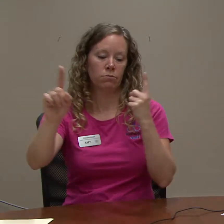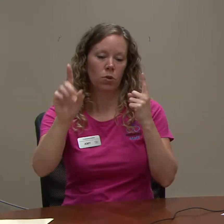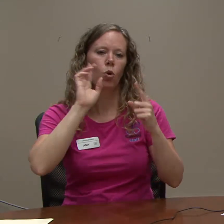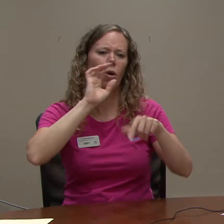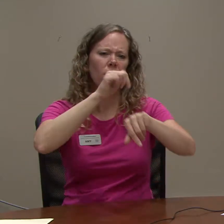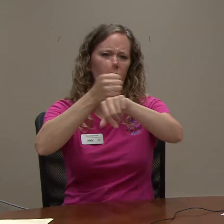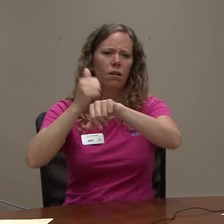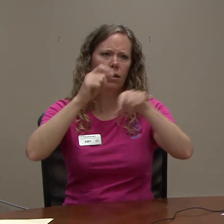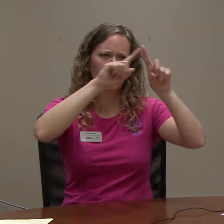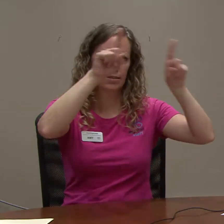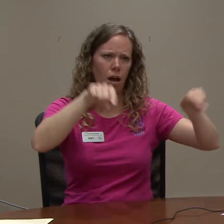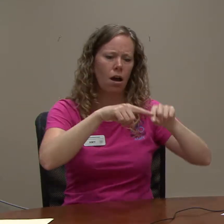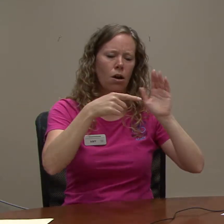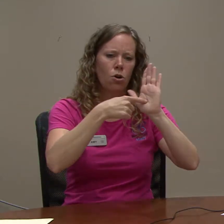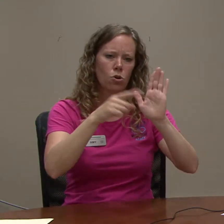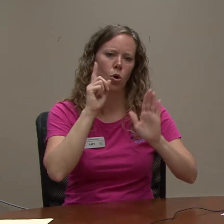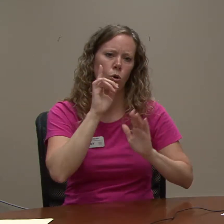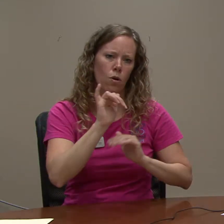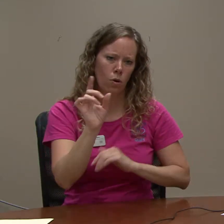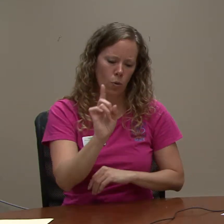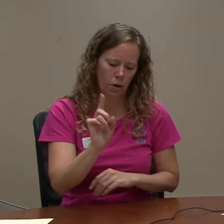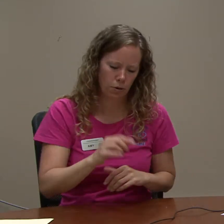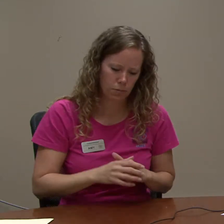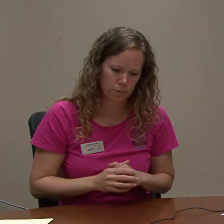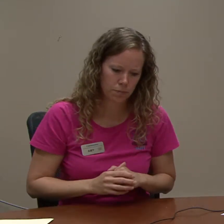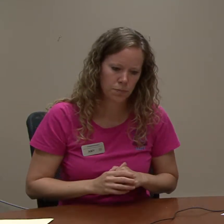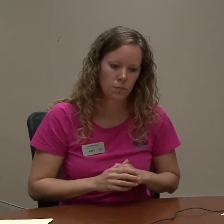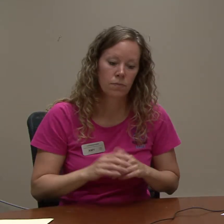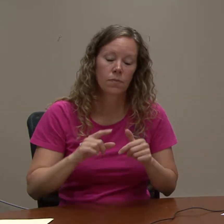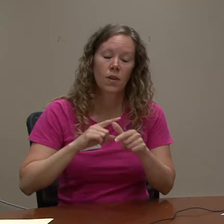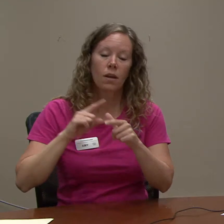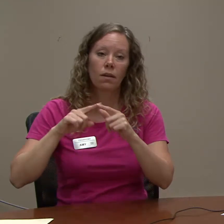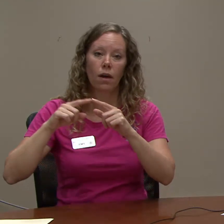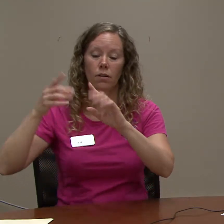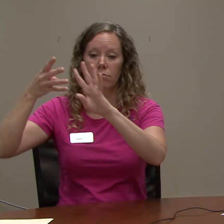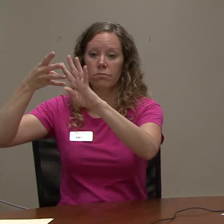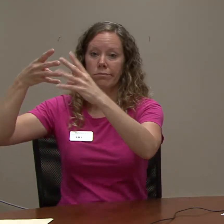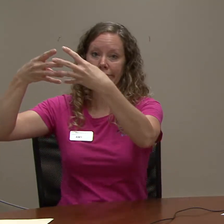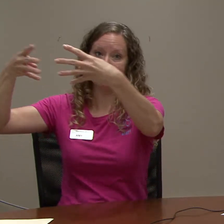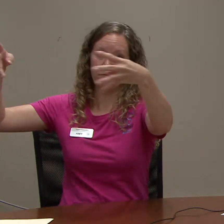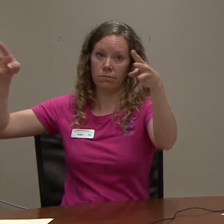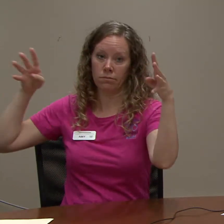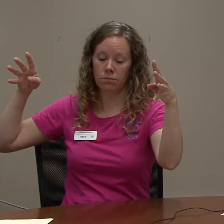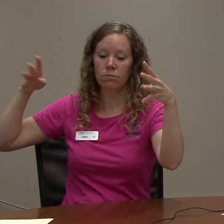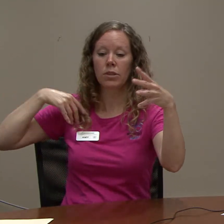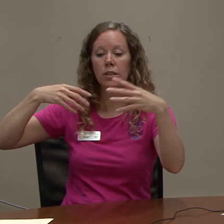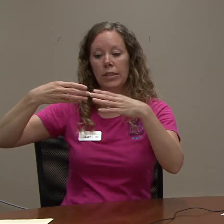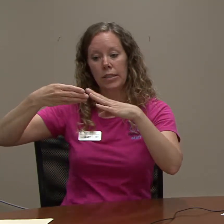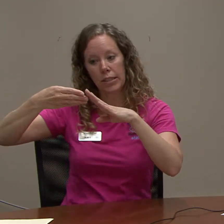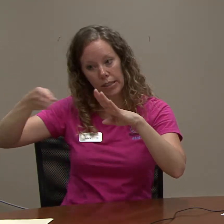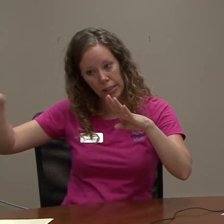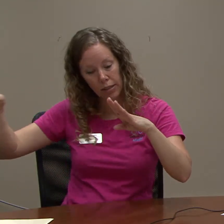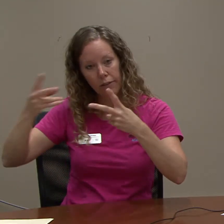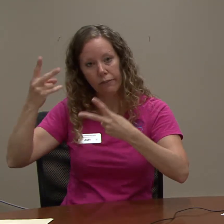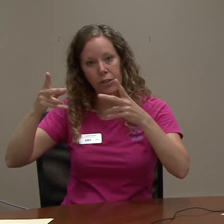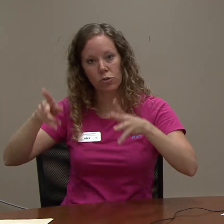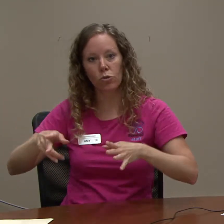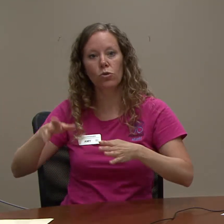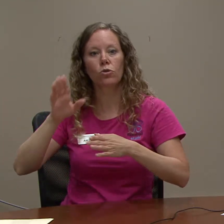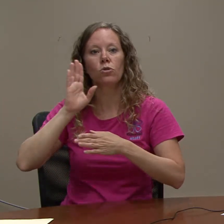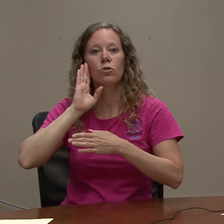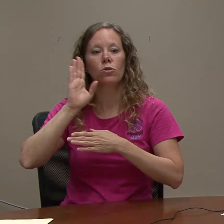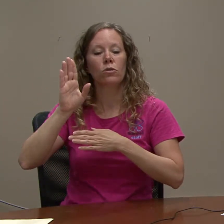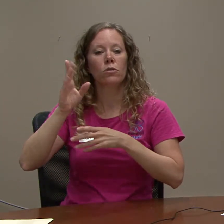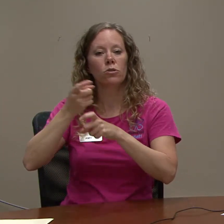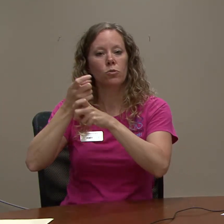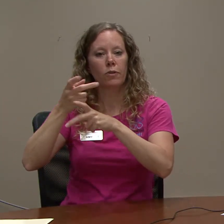you. The visit supervisor will let you in at the appropriate courtyard gate. Please wait behind the black